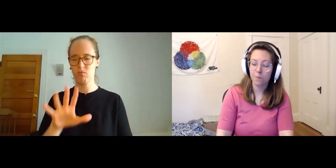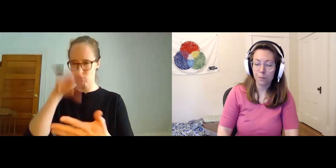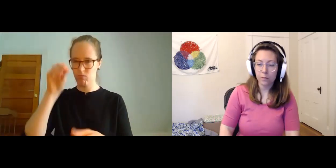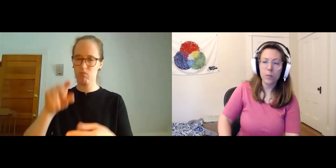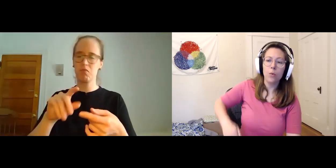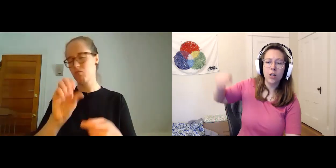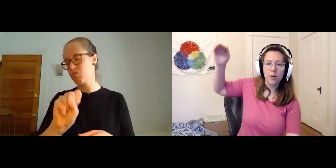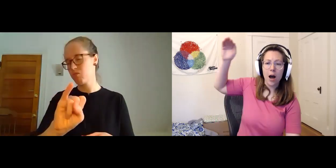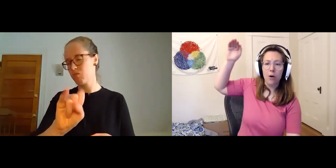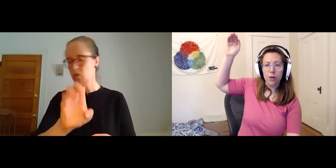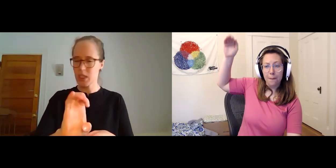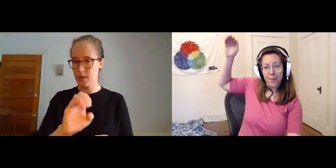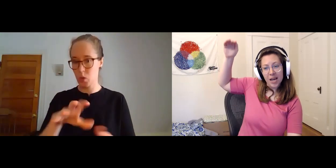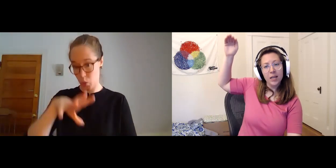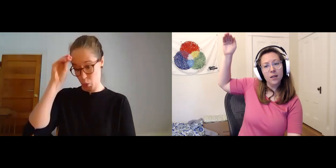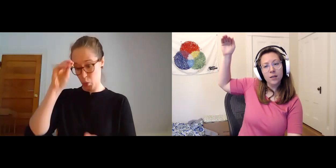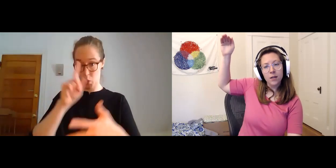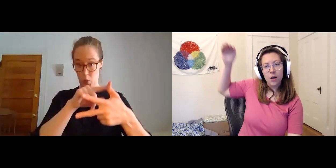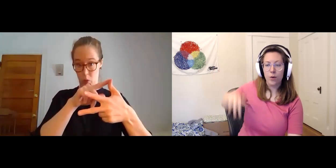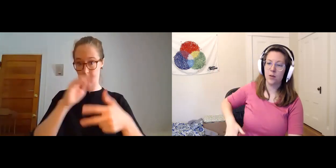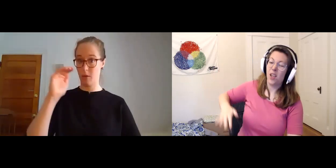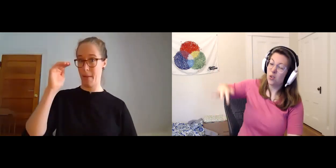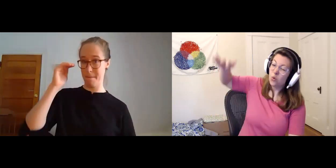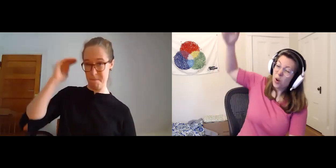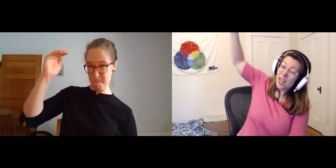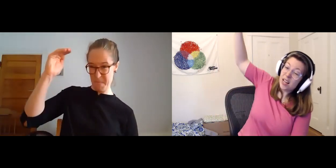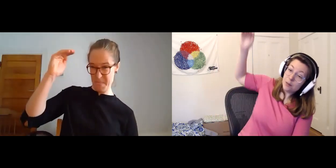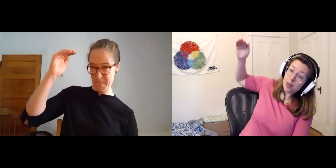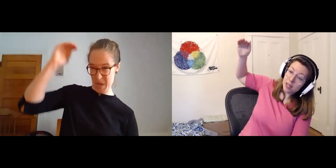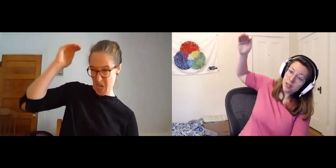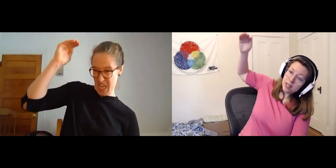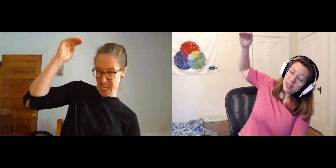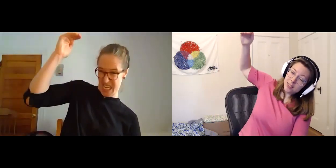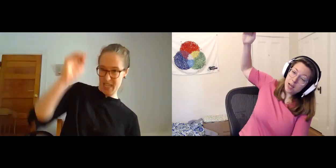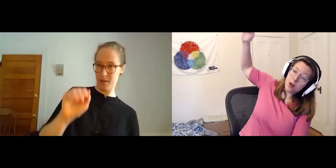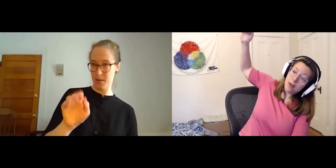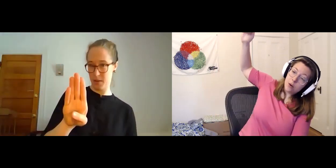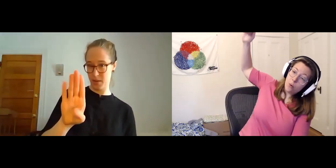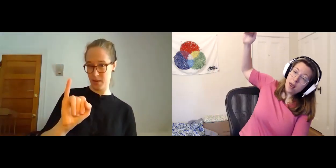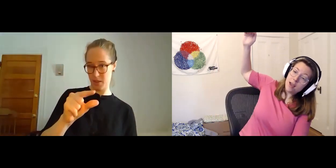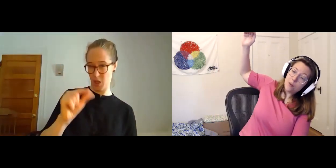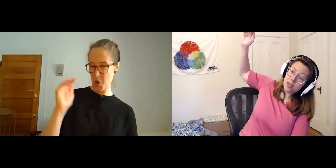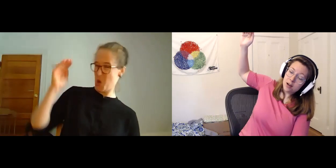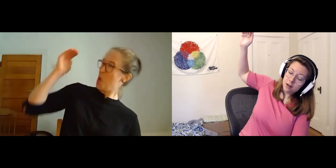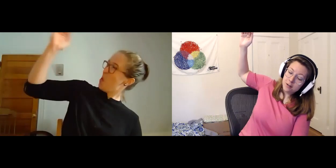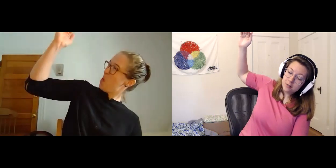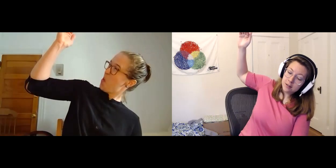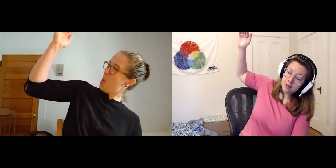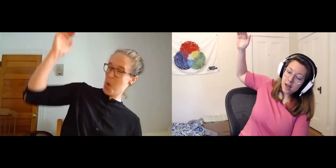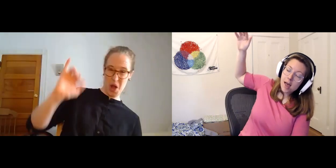book. We learned about big. When something's really big, you tap it on the head way up